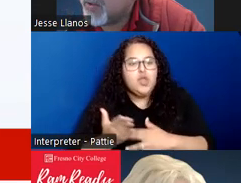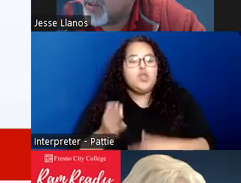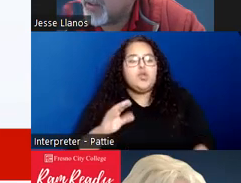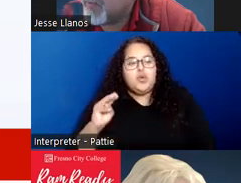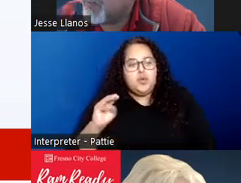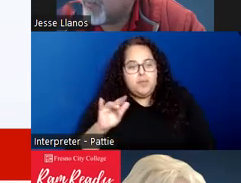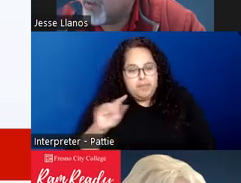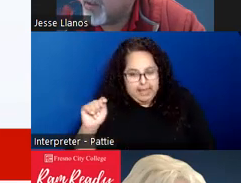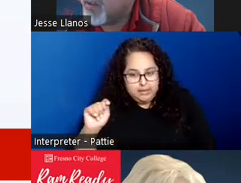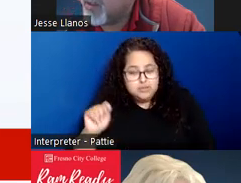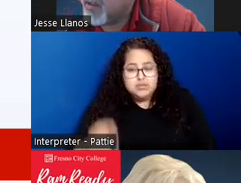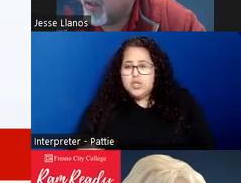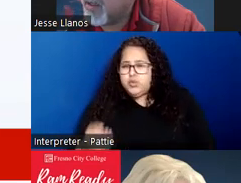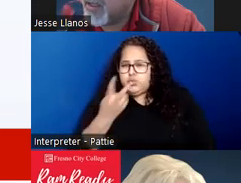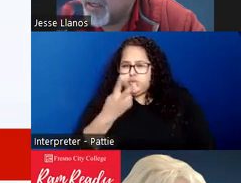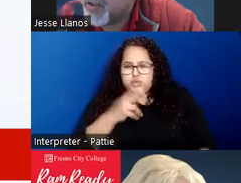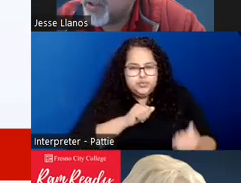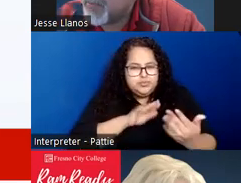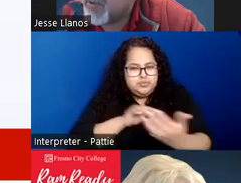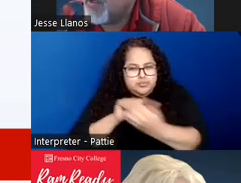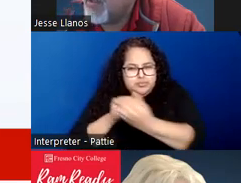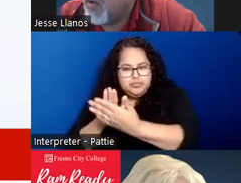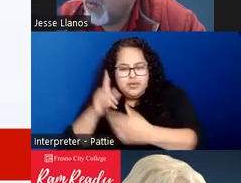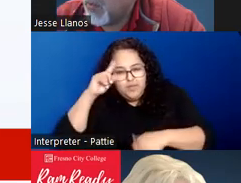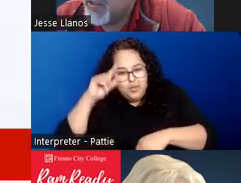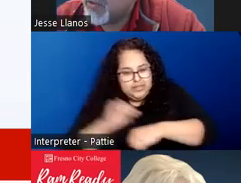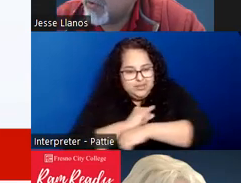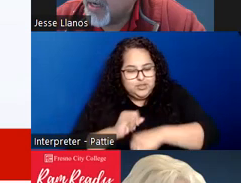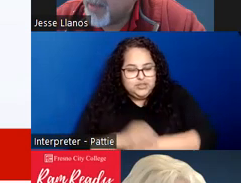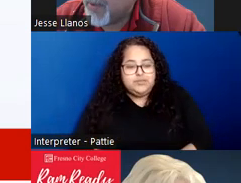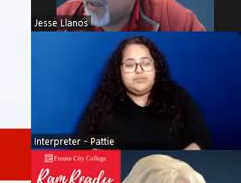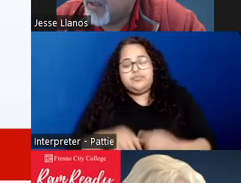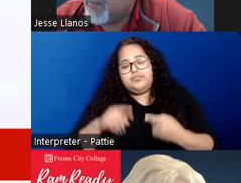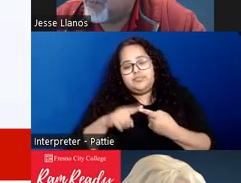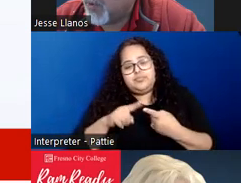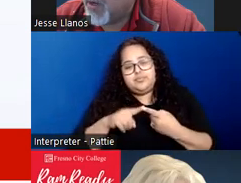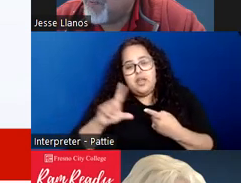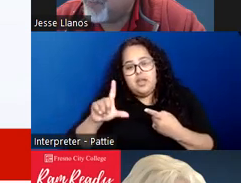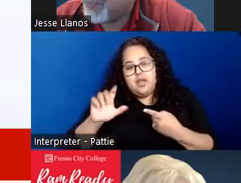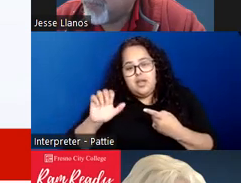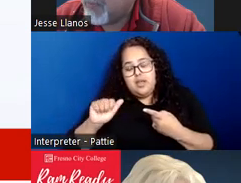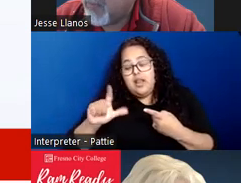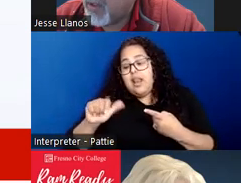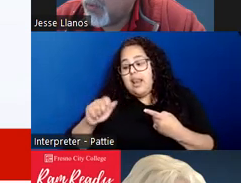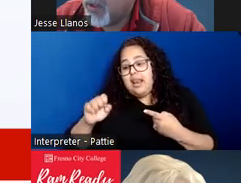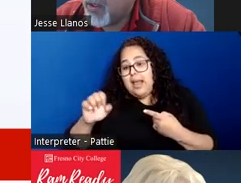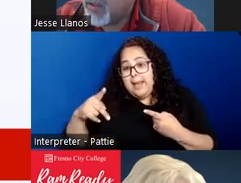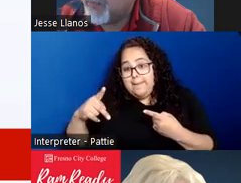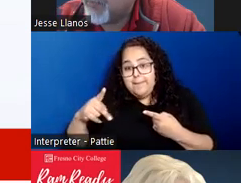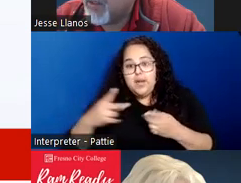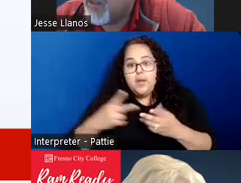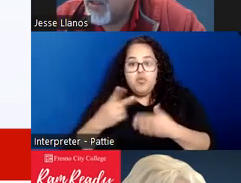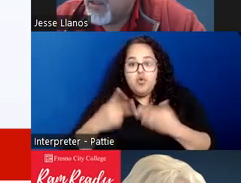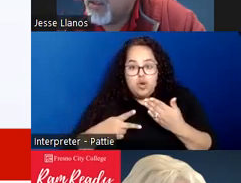pathways to get internships. One is through the LAP program, where